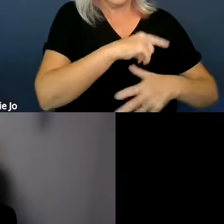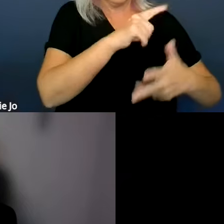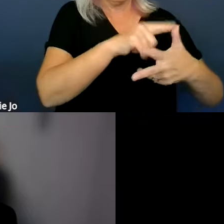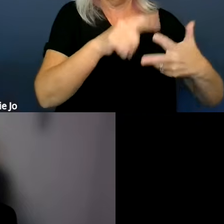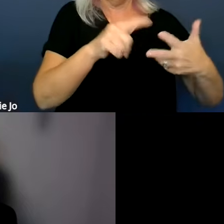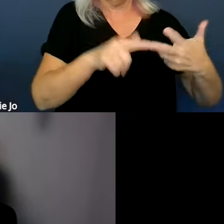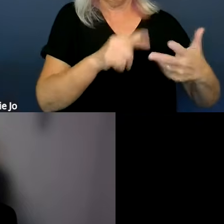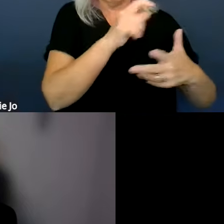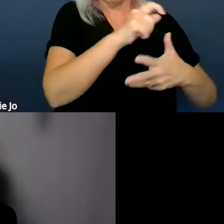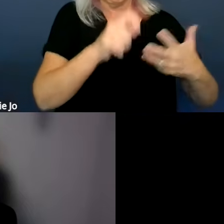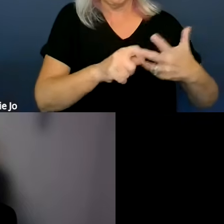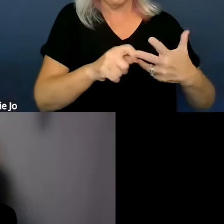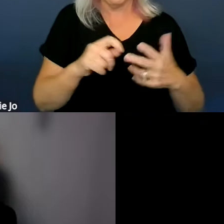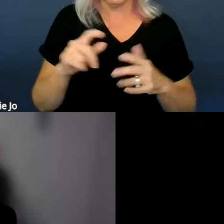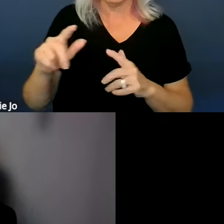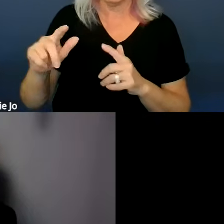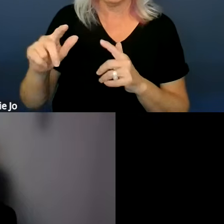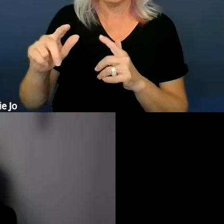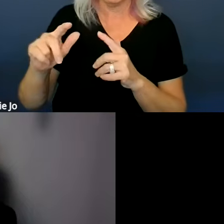And I don't,